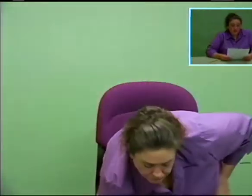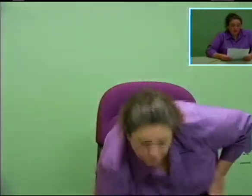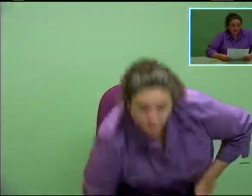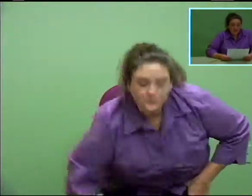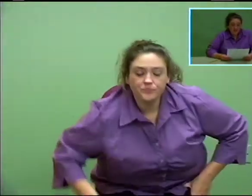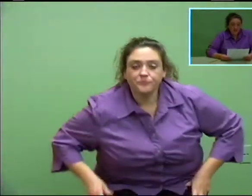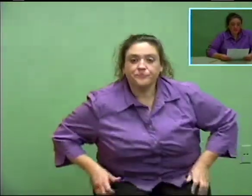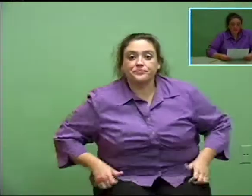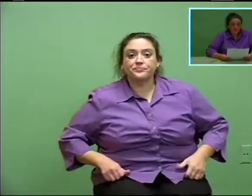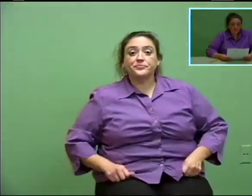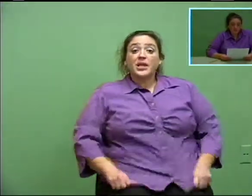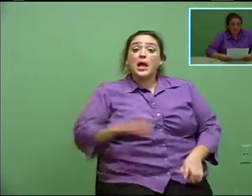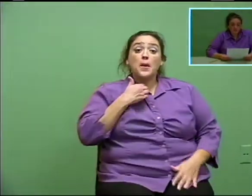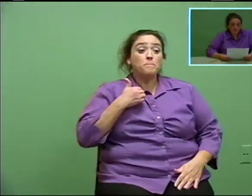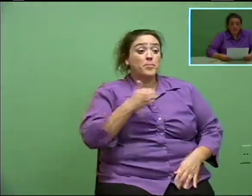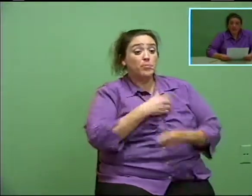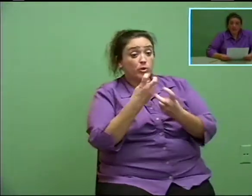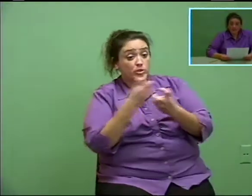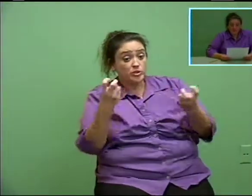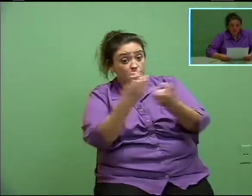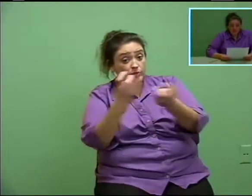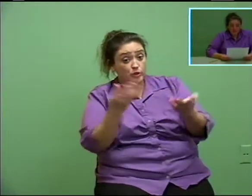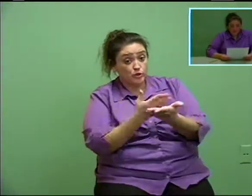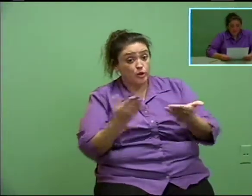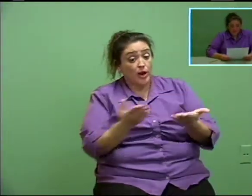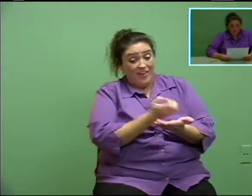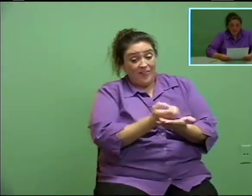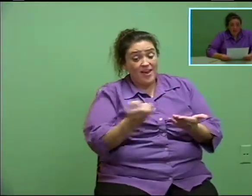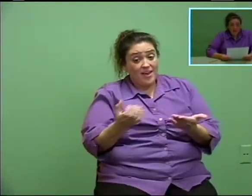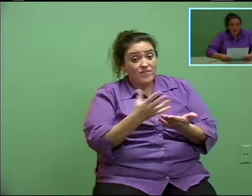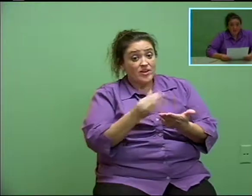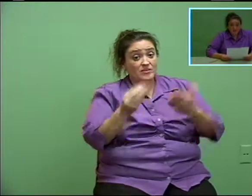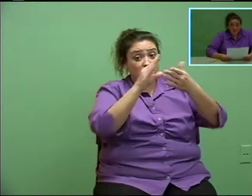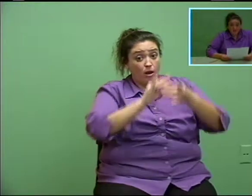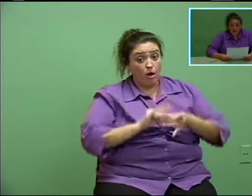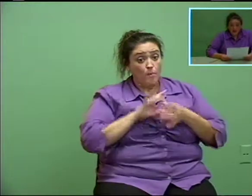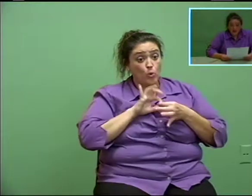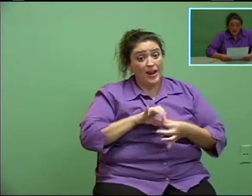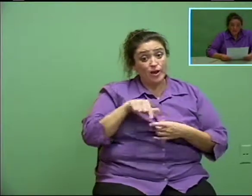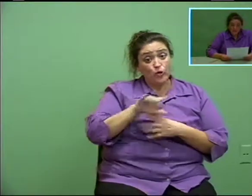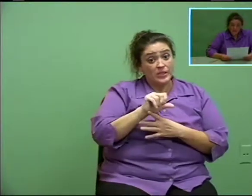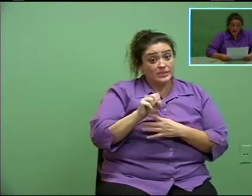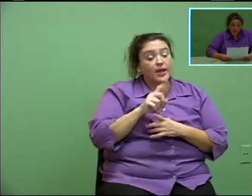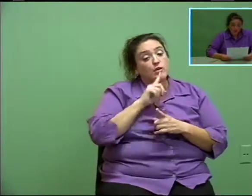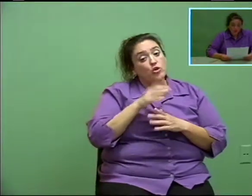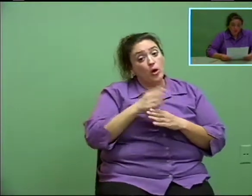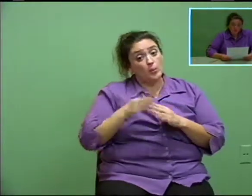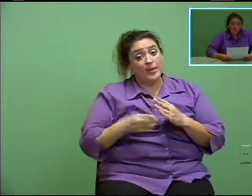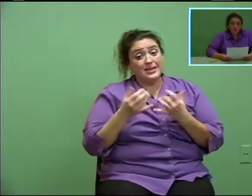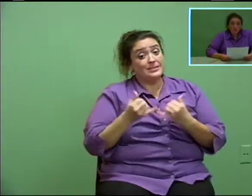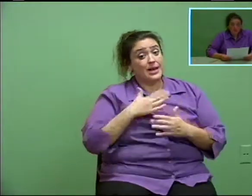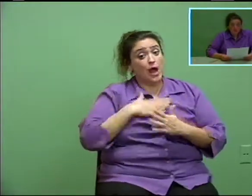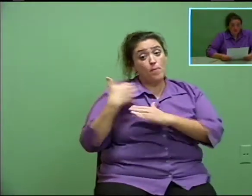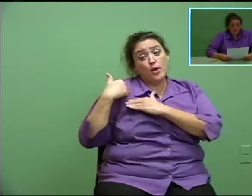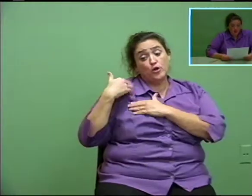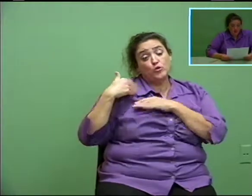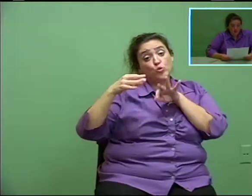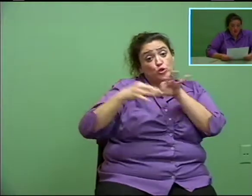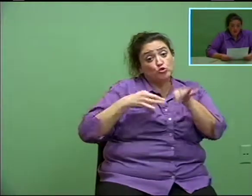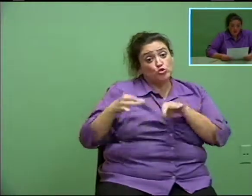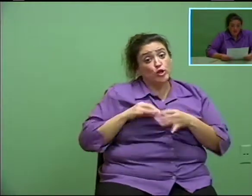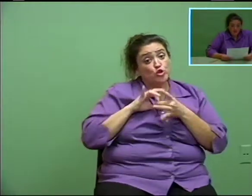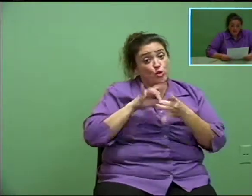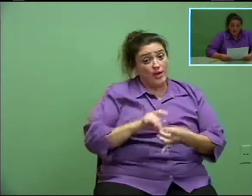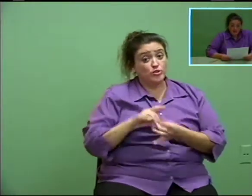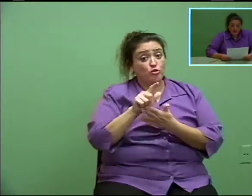jury. The evidence and arguments in this case have been completed, and it is my duty now to instruct you as to the